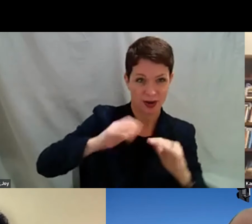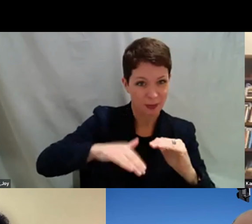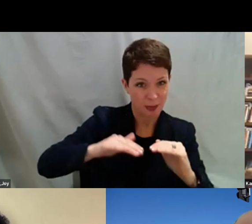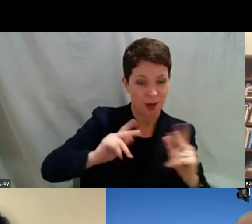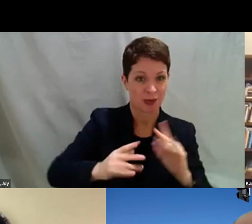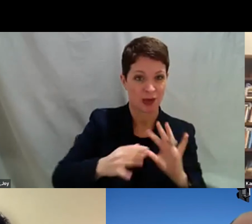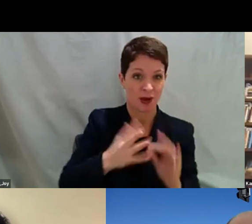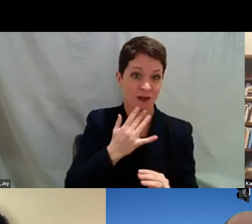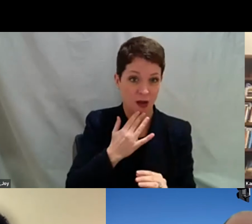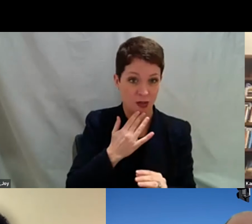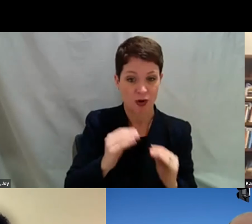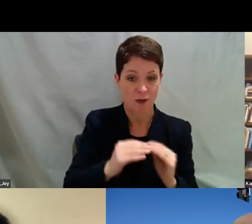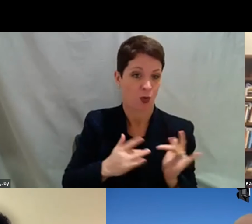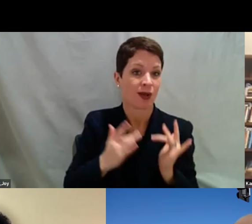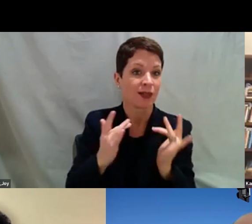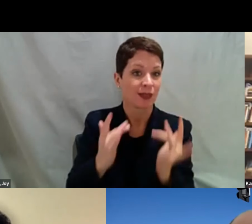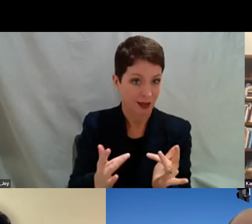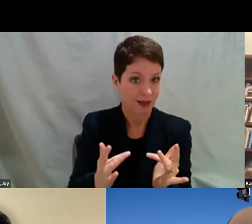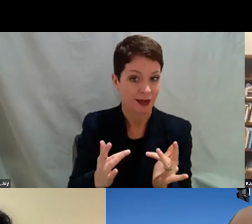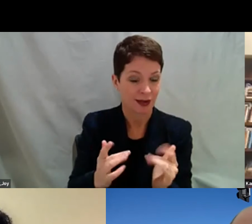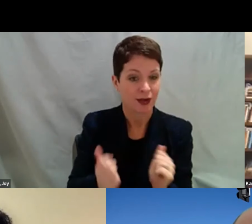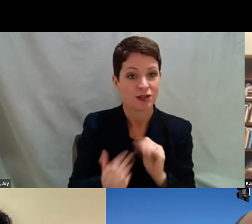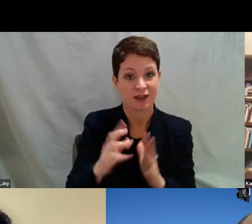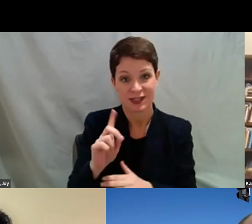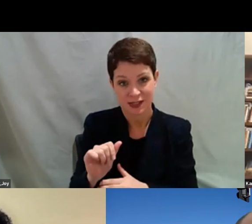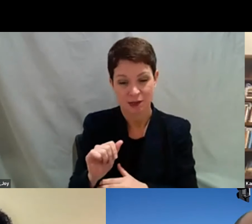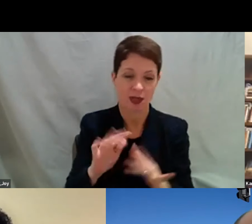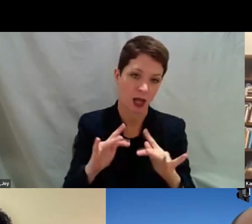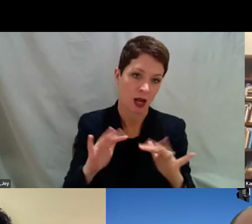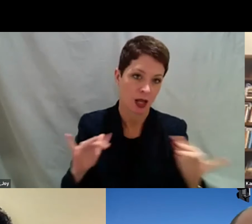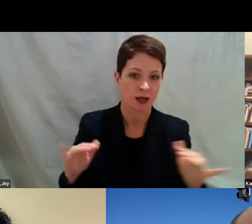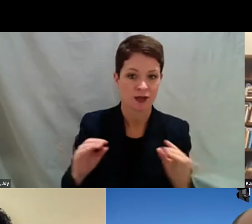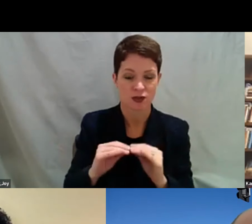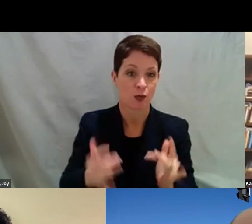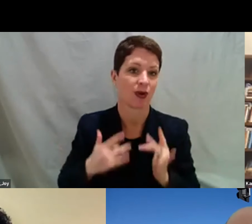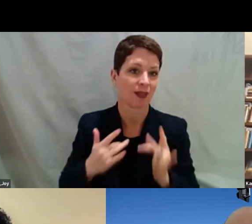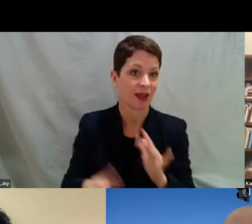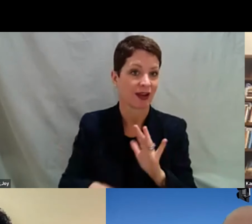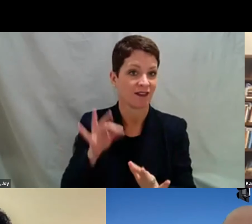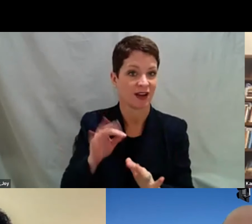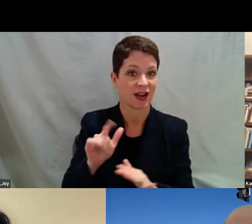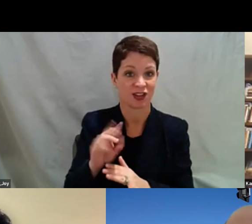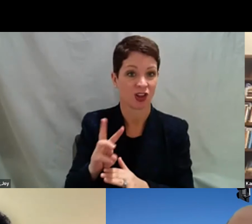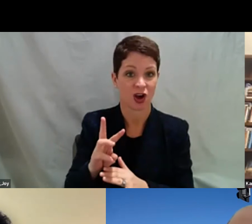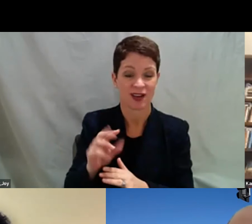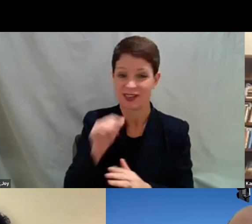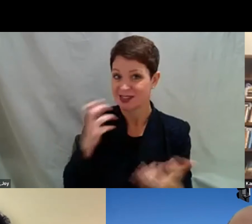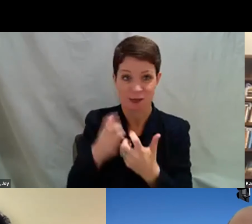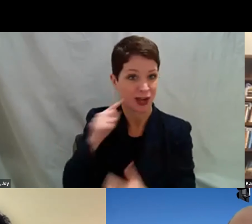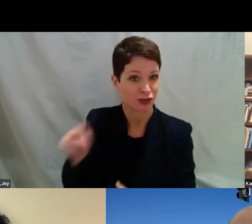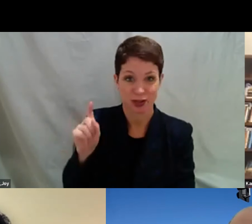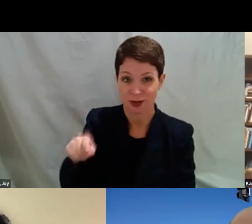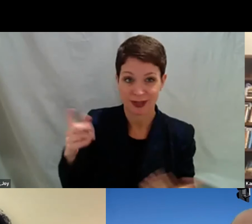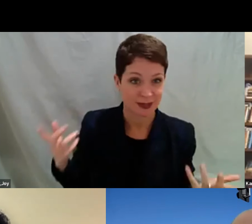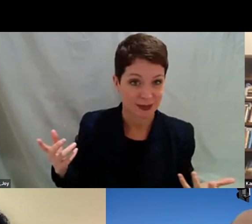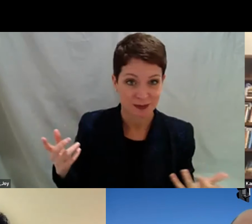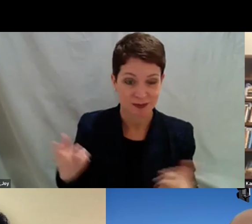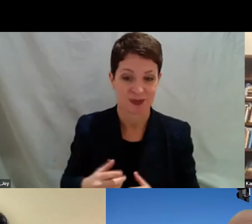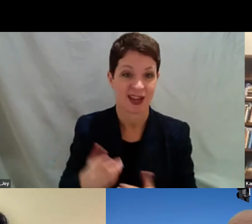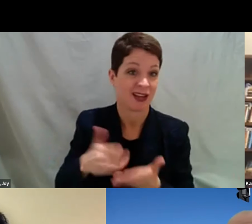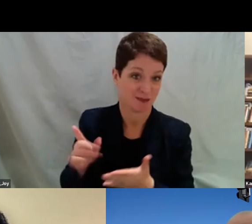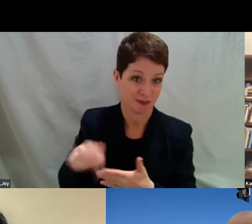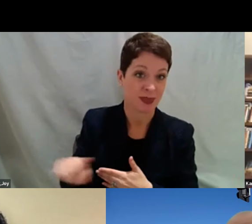things being equal, are more likely to face disabilities and so on. And so are more likely to find these laws don't work for them. But